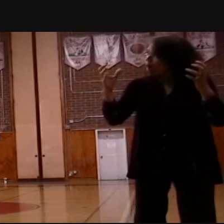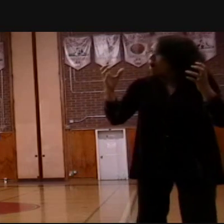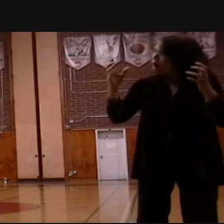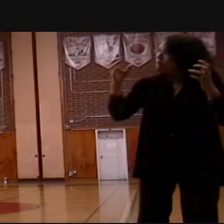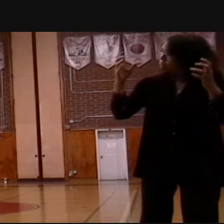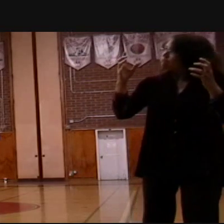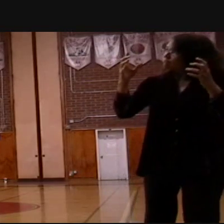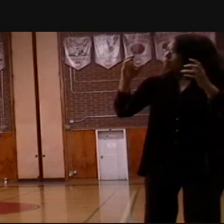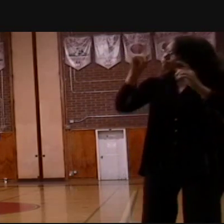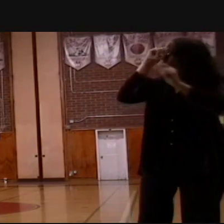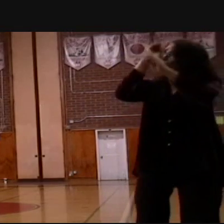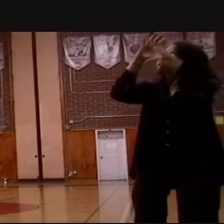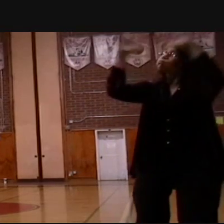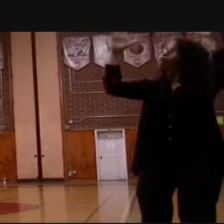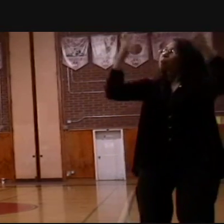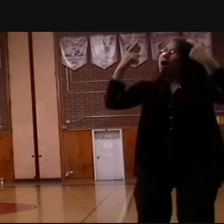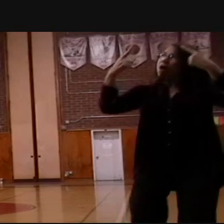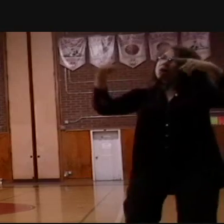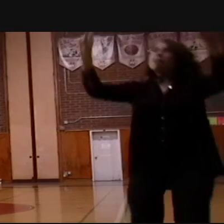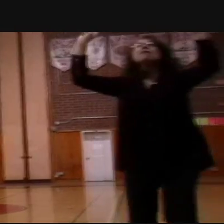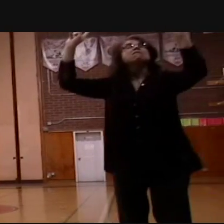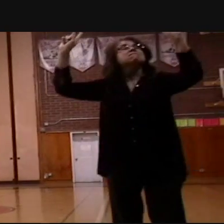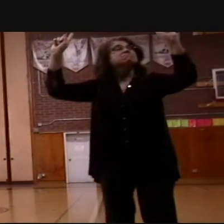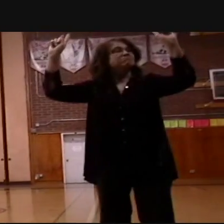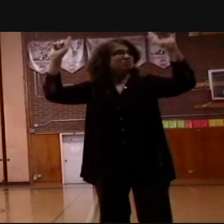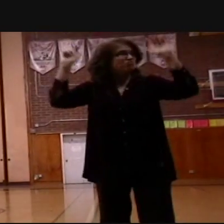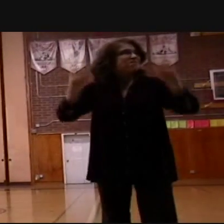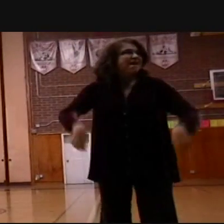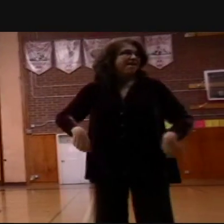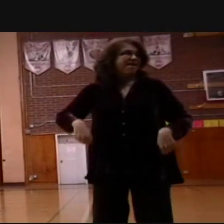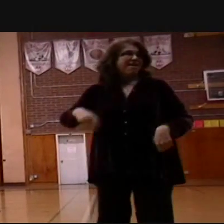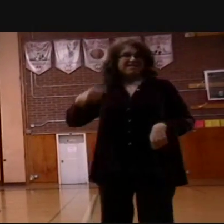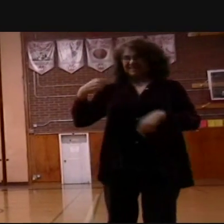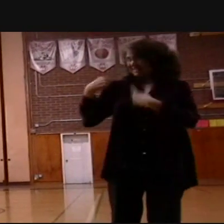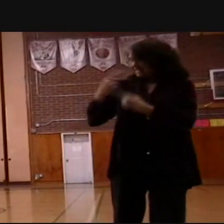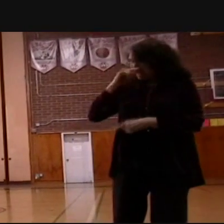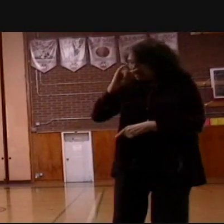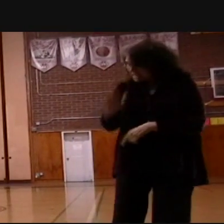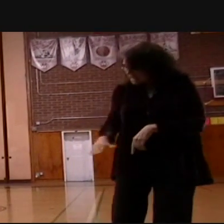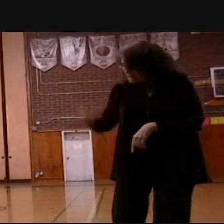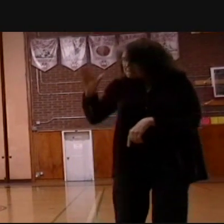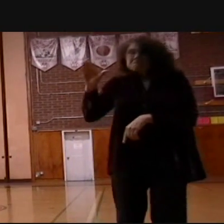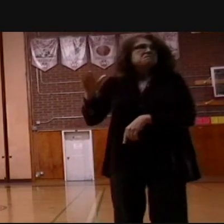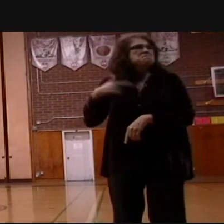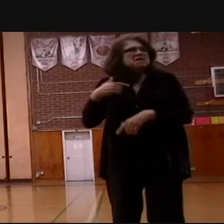since I was little, I've been doing crafts, making gadgets, and coming up with all sorts of little ideas.